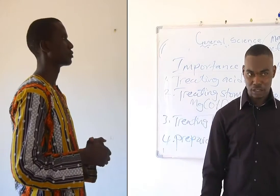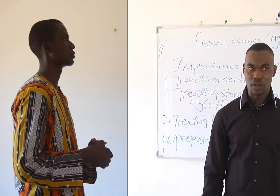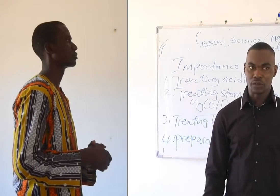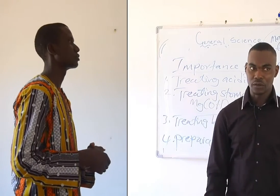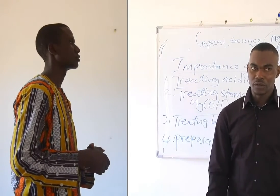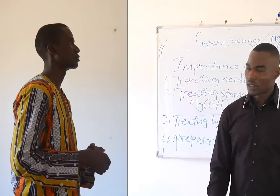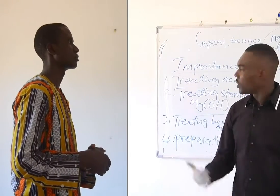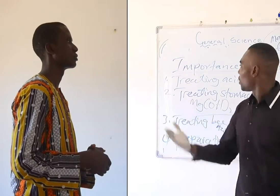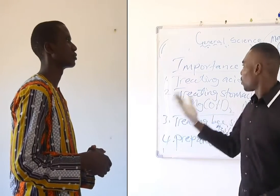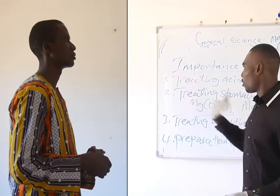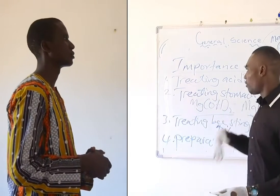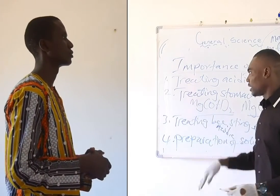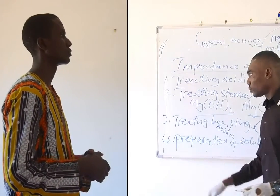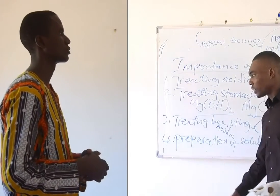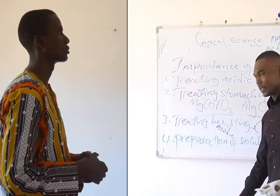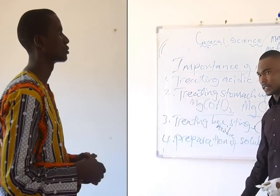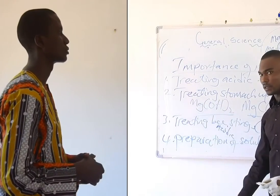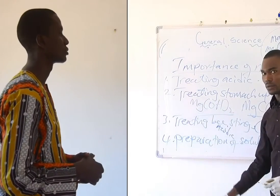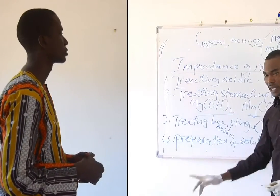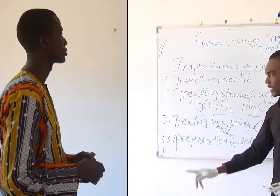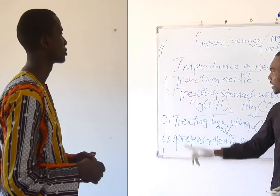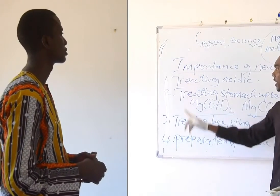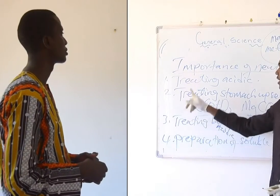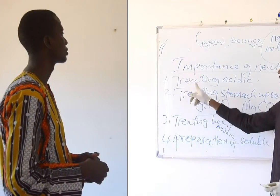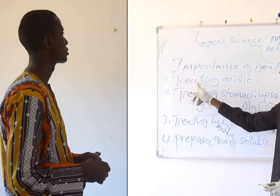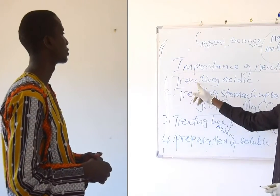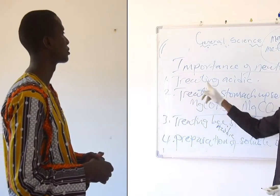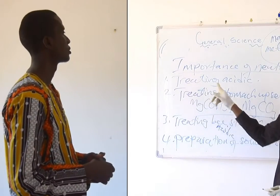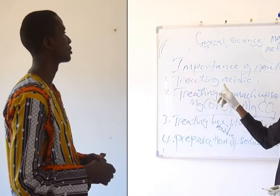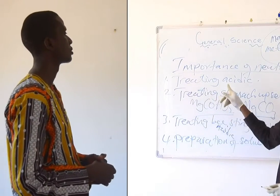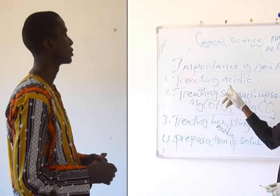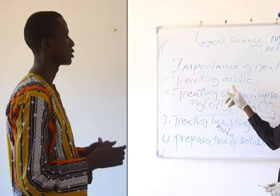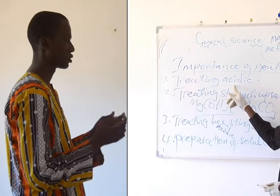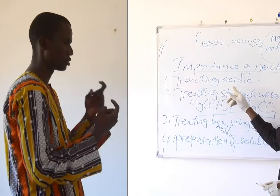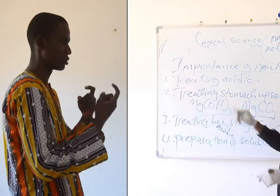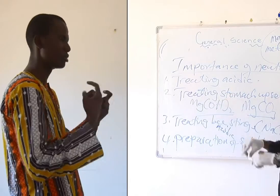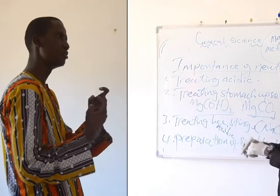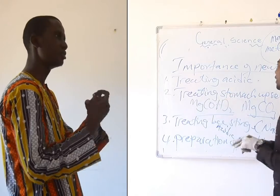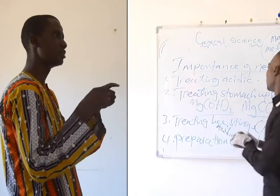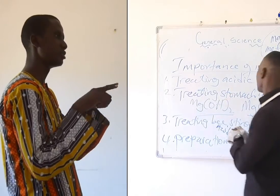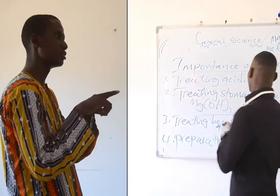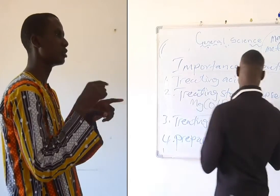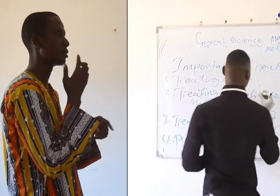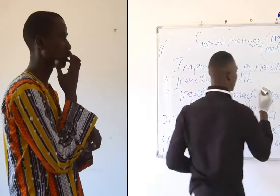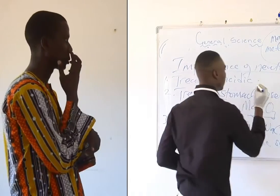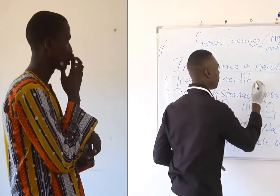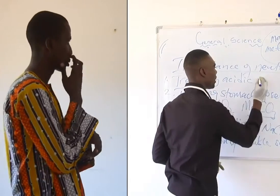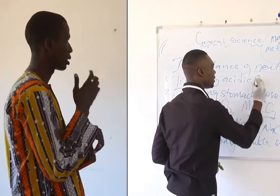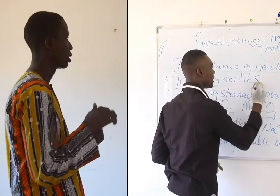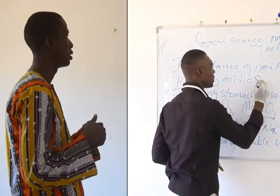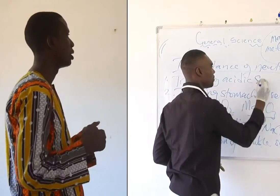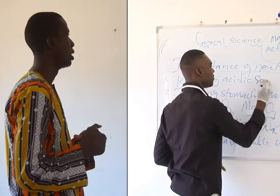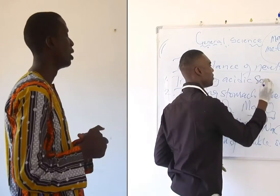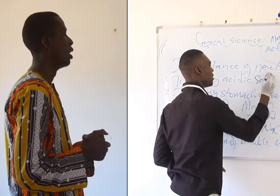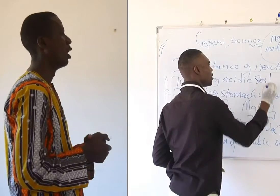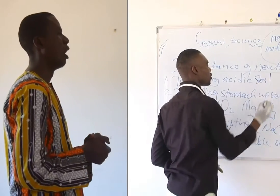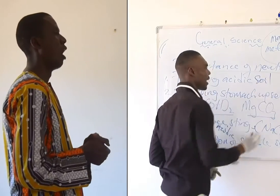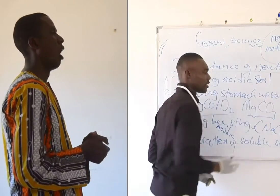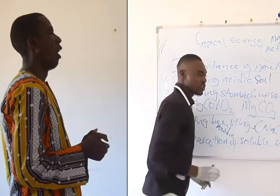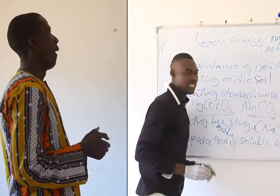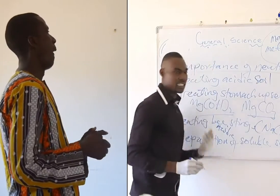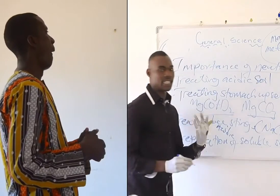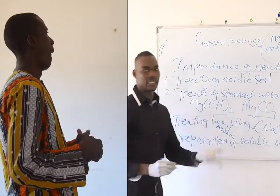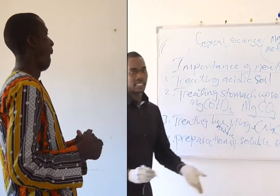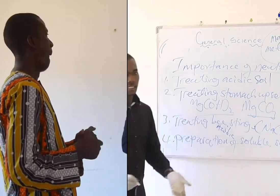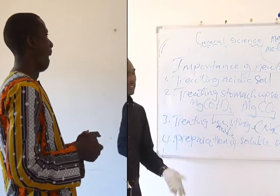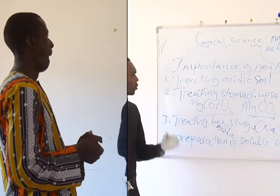neutralization reaction. To go over them quickly, 1 is treating of acidic soil. Treating of acidic soil,